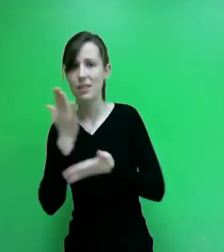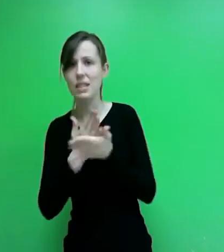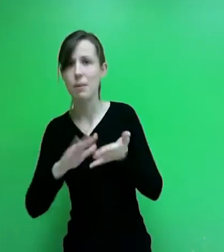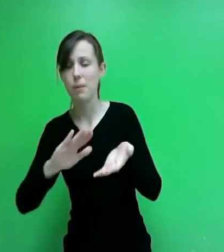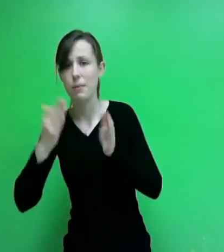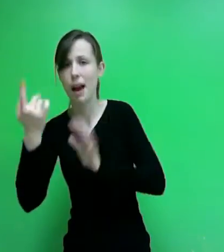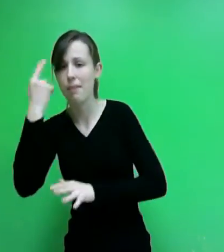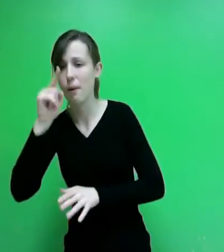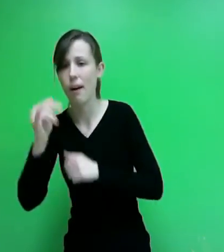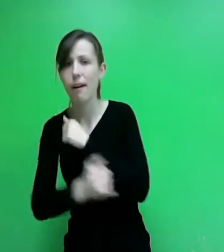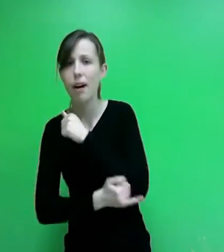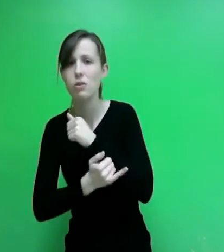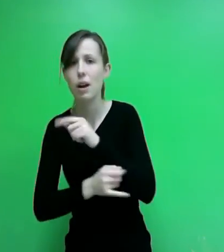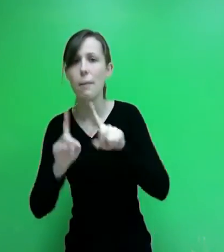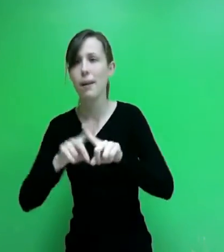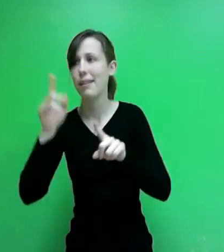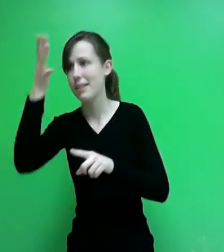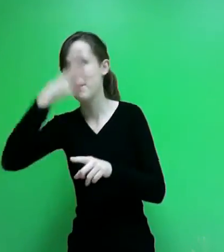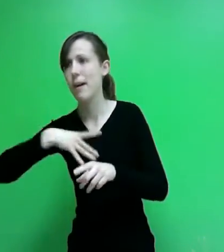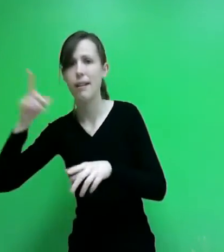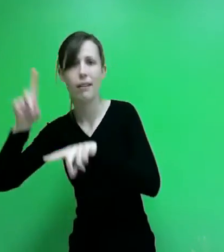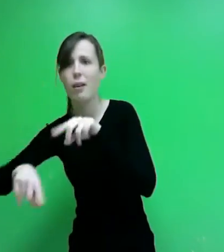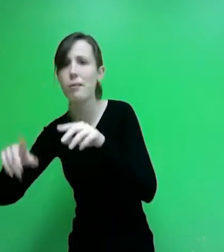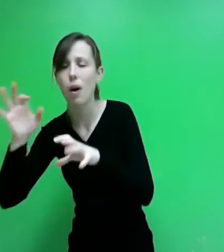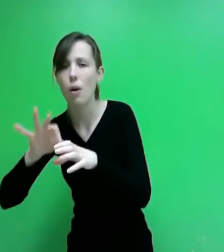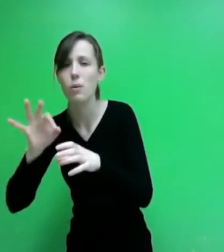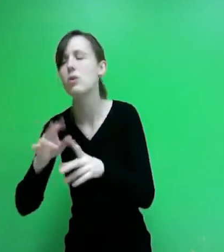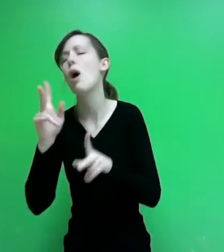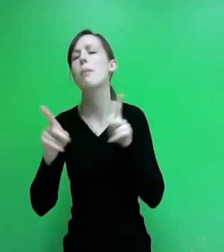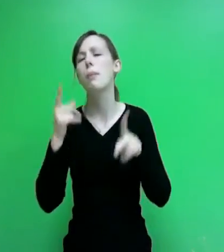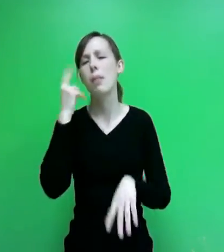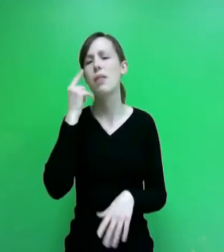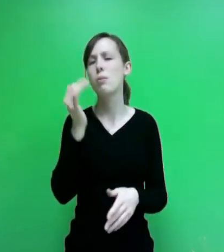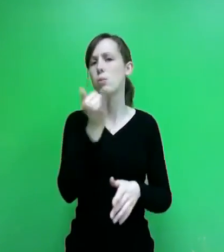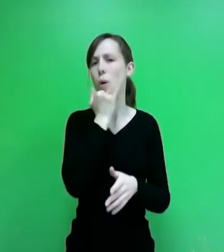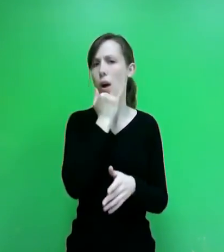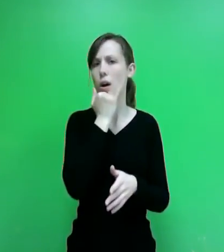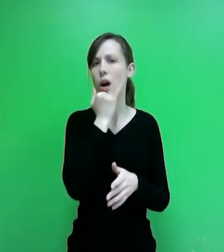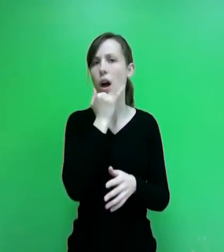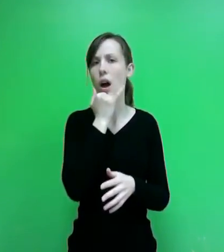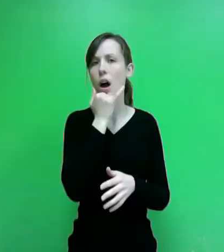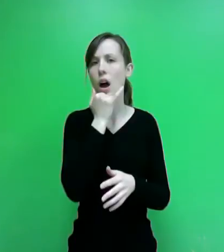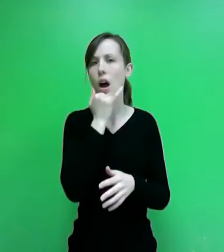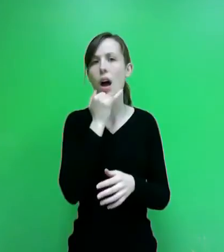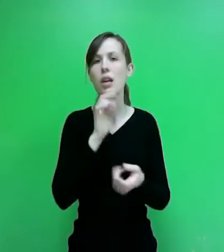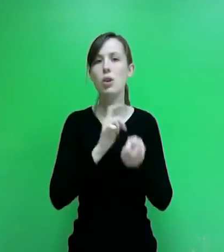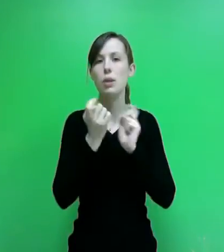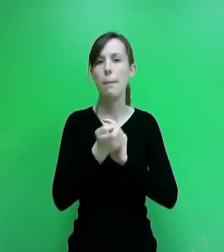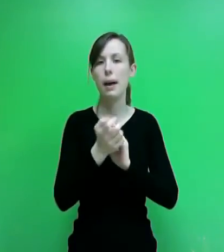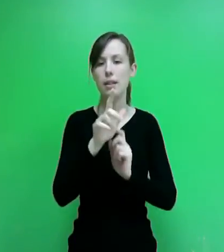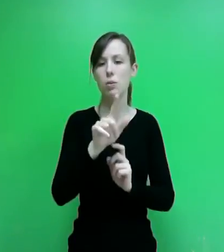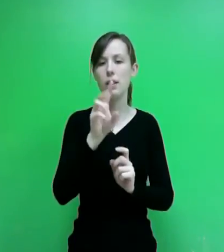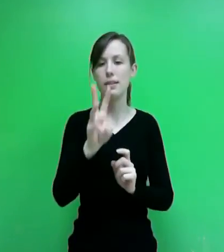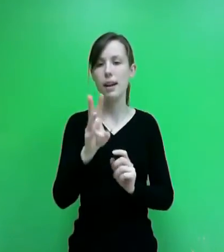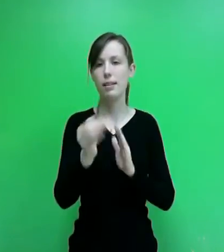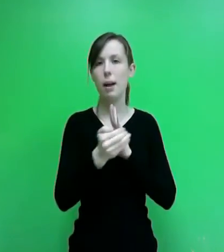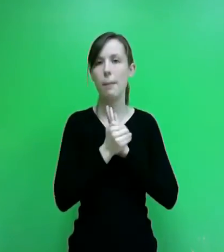and yet these men couldn't vote. And so people thought that was wrong, and so they passed the 26th Amendment, which makes our voting age